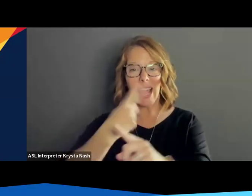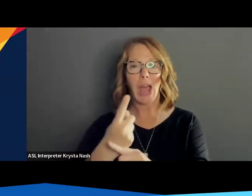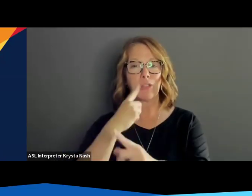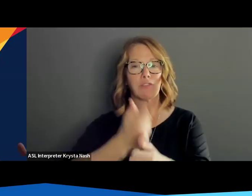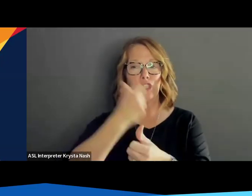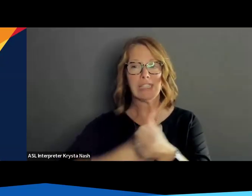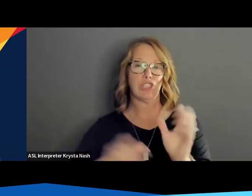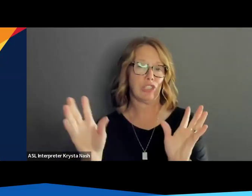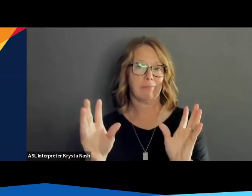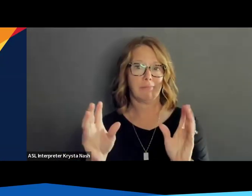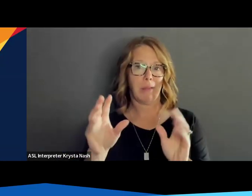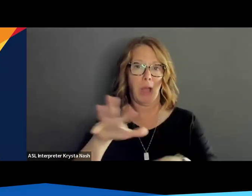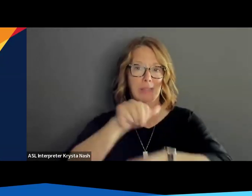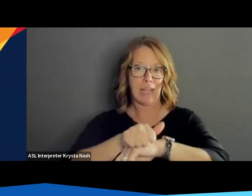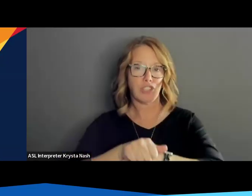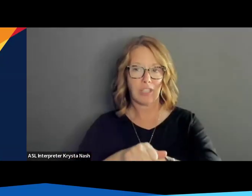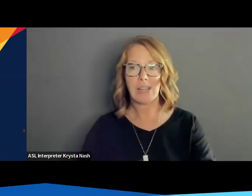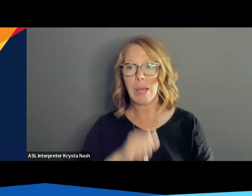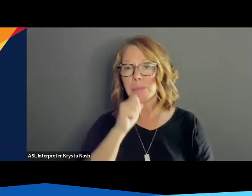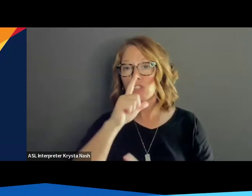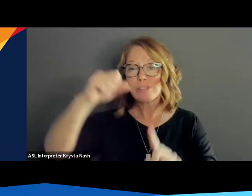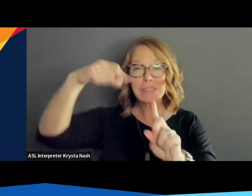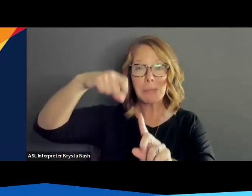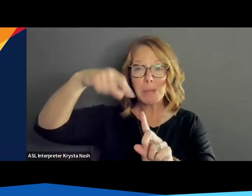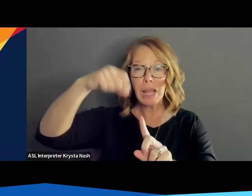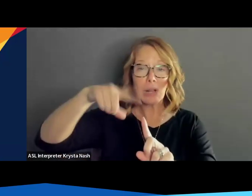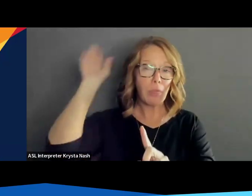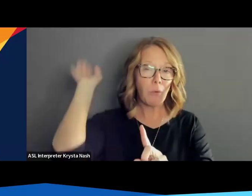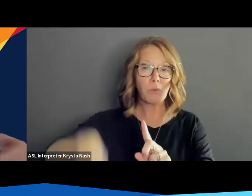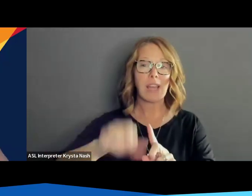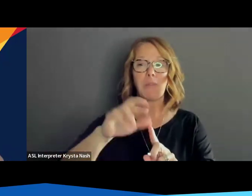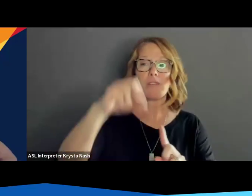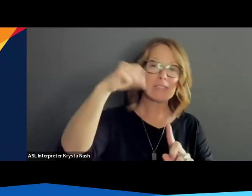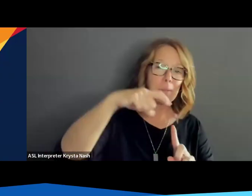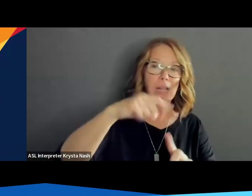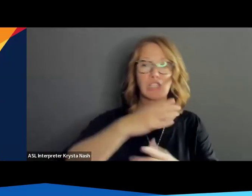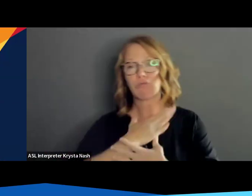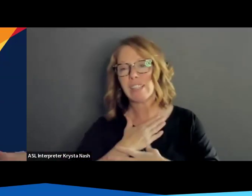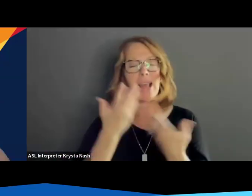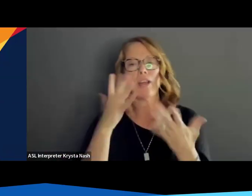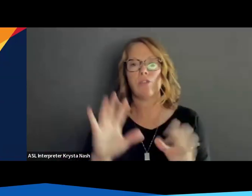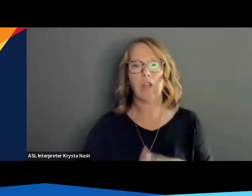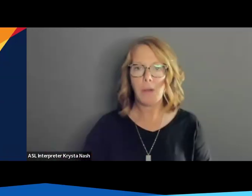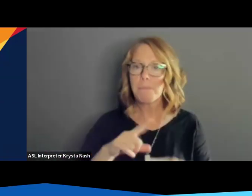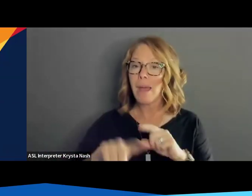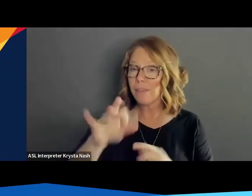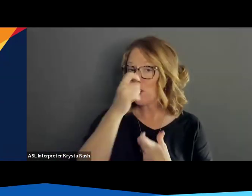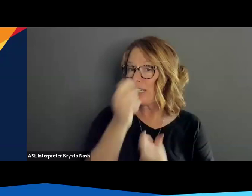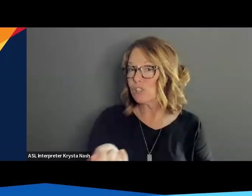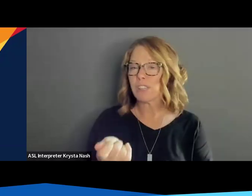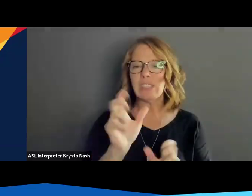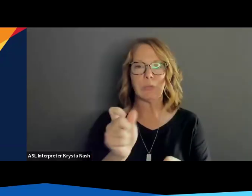session. I don't know if they'll be stimulating that whole time or if it's stimulation and then rest. I don't know. But if you're interested, you can get